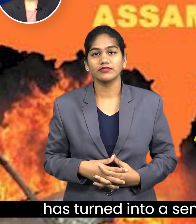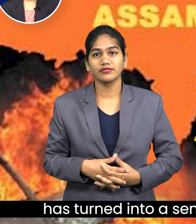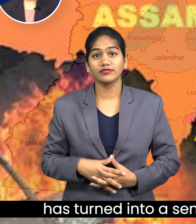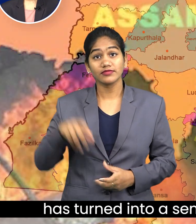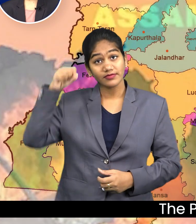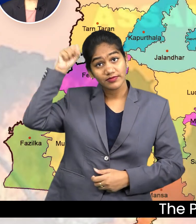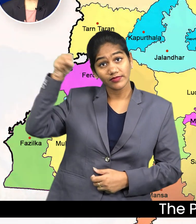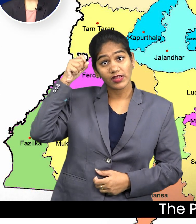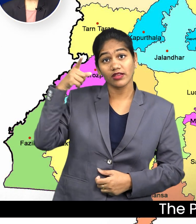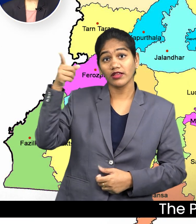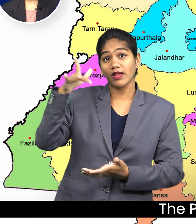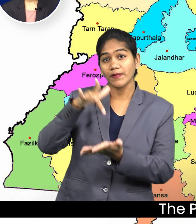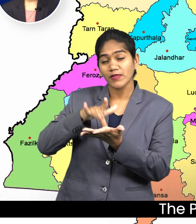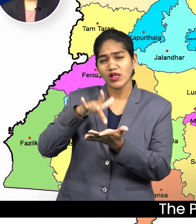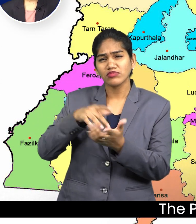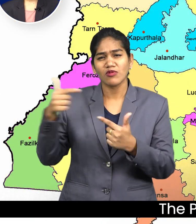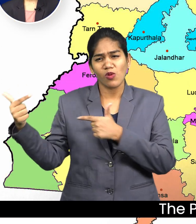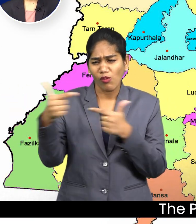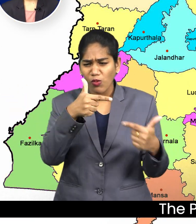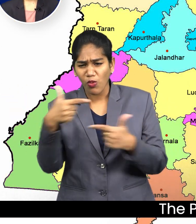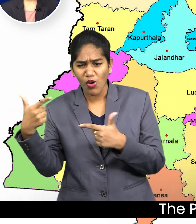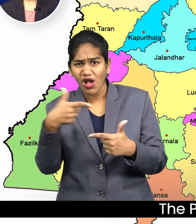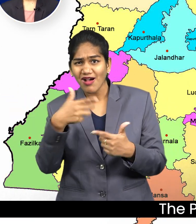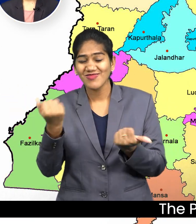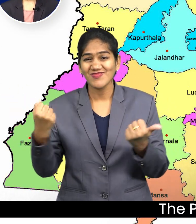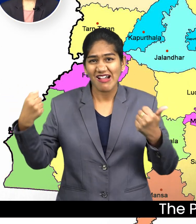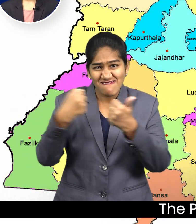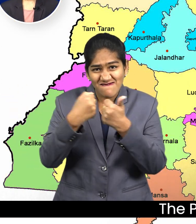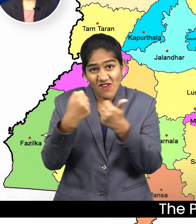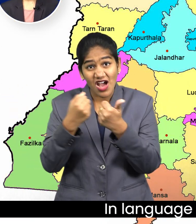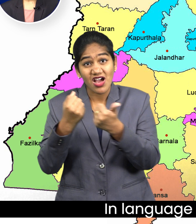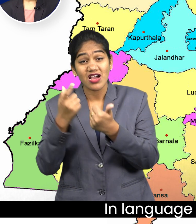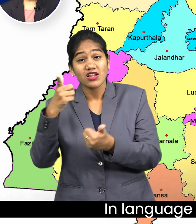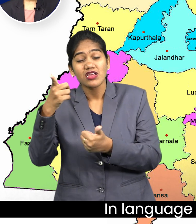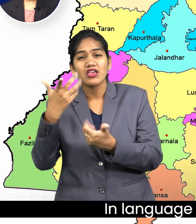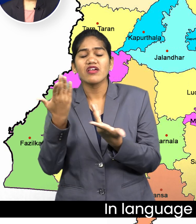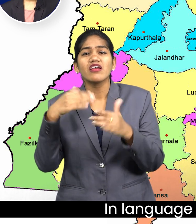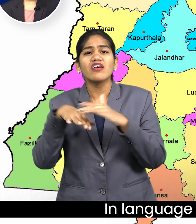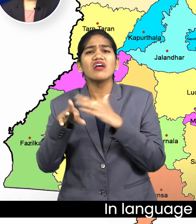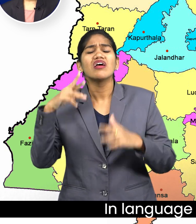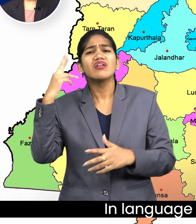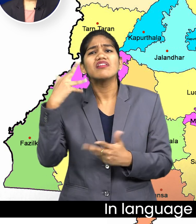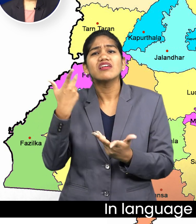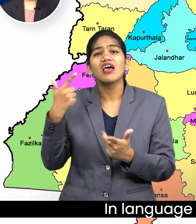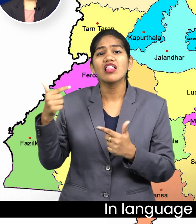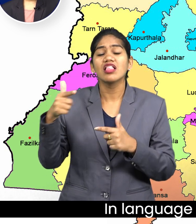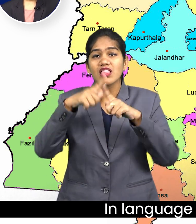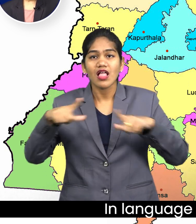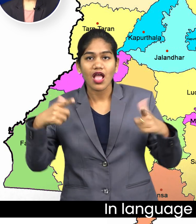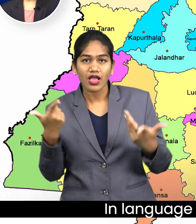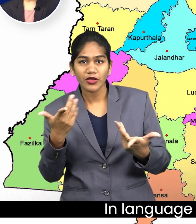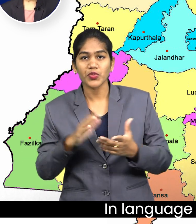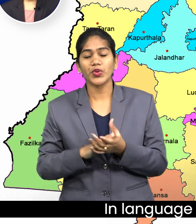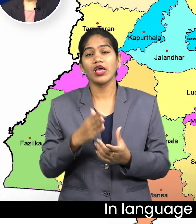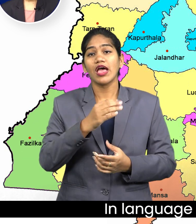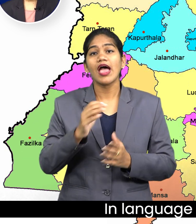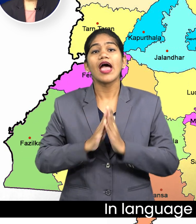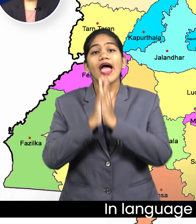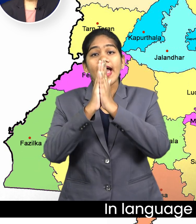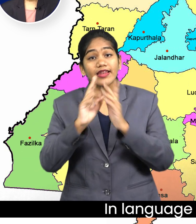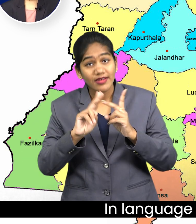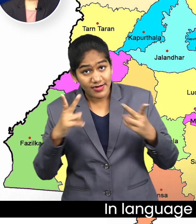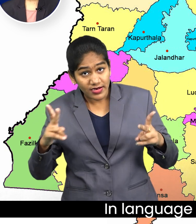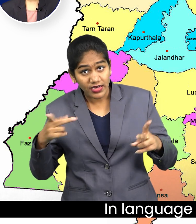The Punjab agitation in language and religion